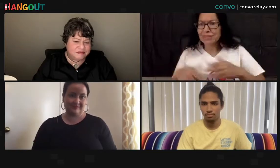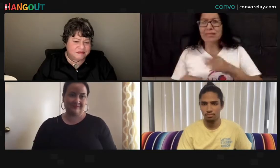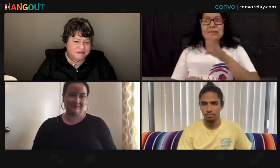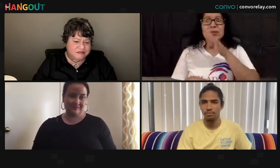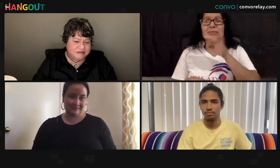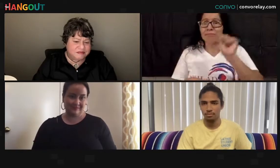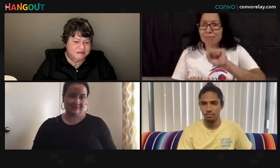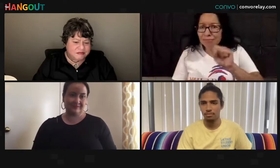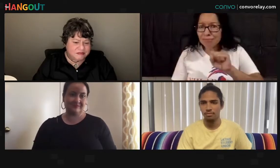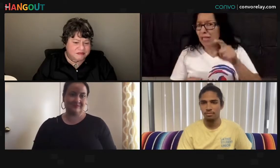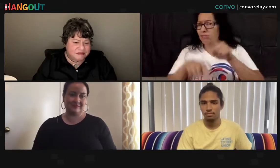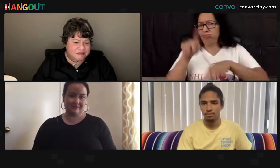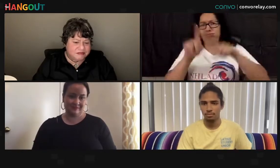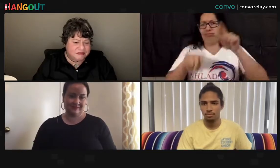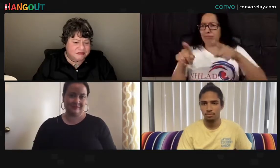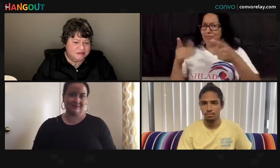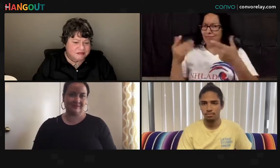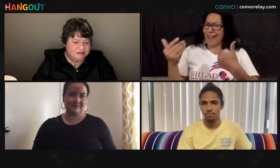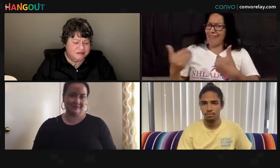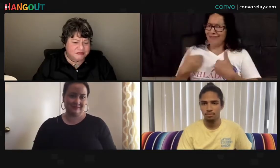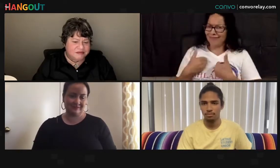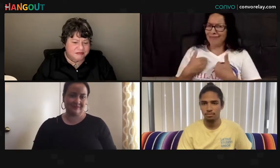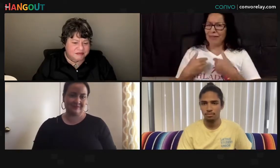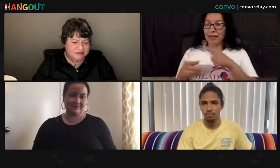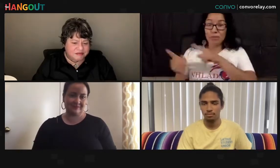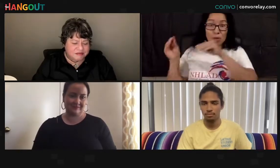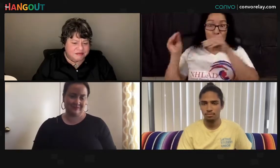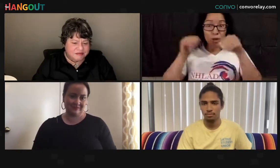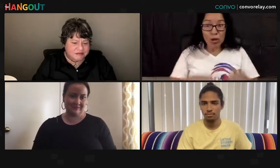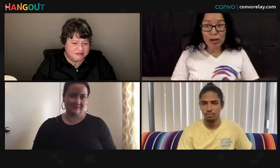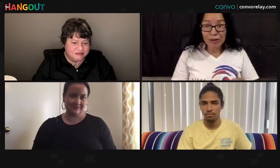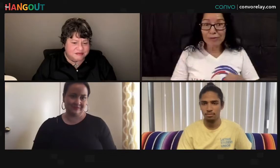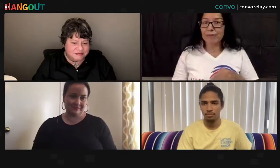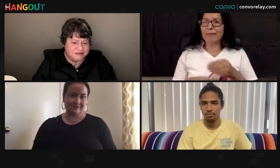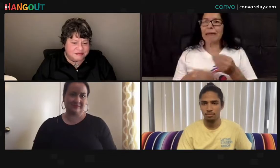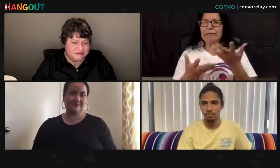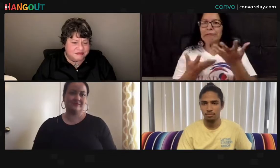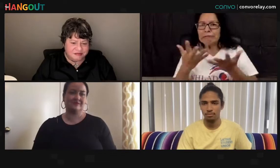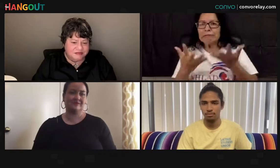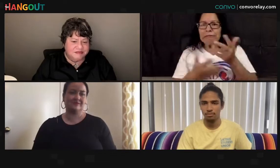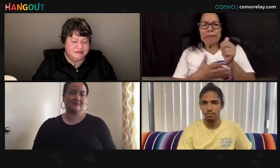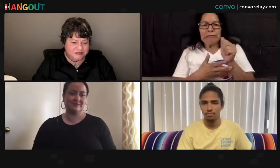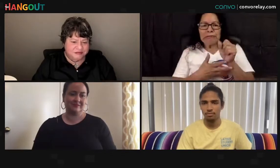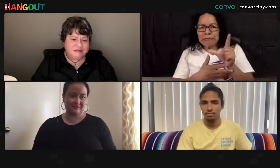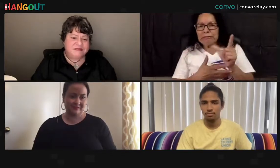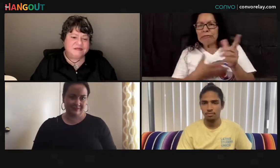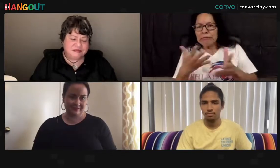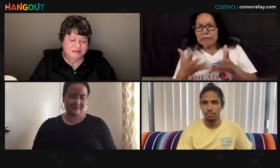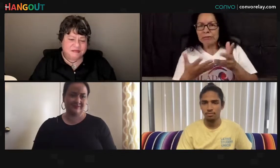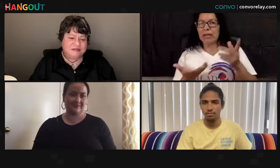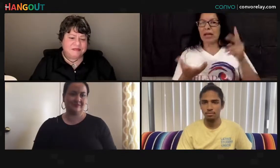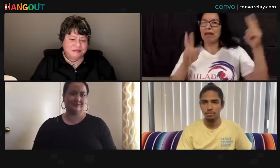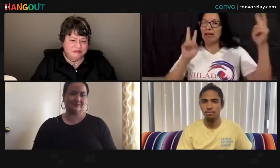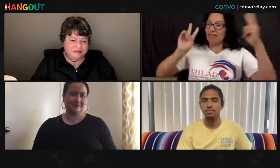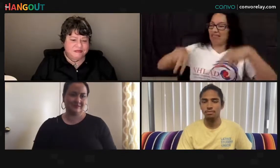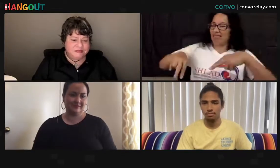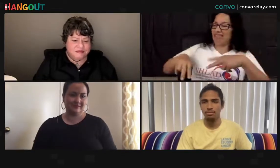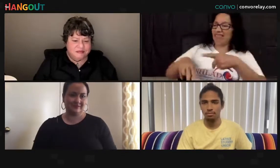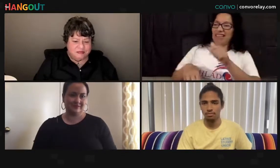in Spanish and or they could speak in Spanish, and then they move over here and they struggle with American